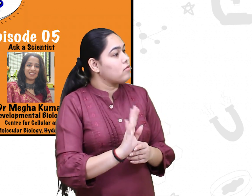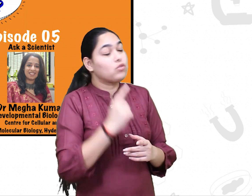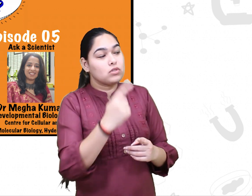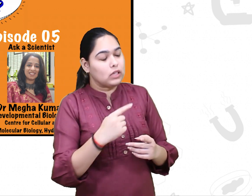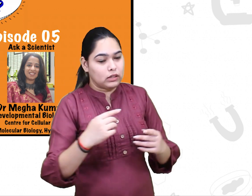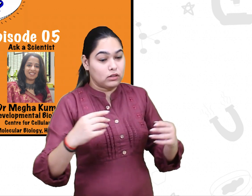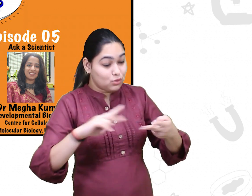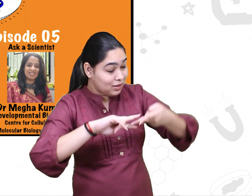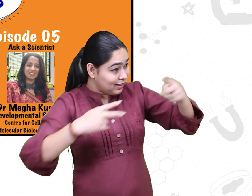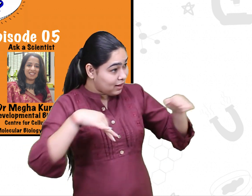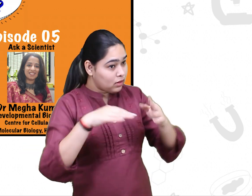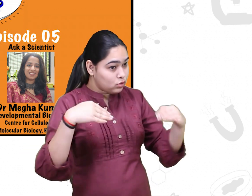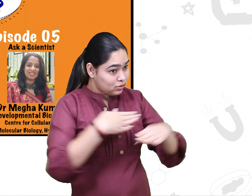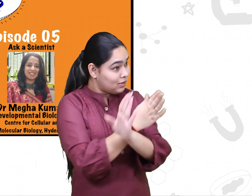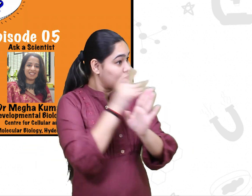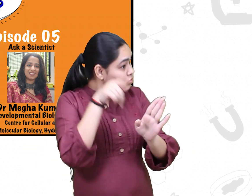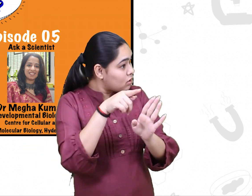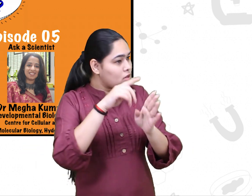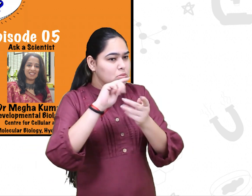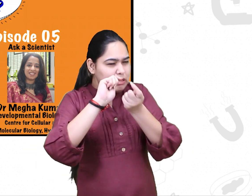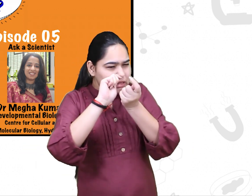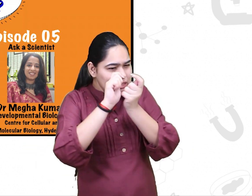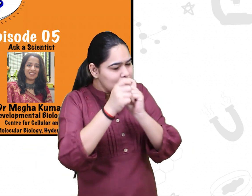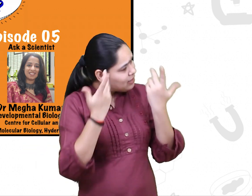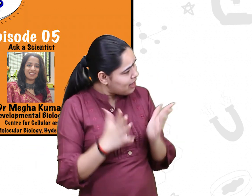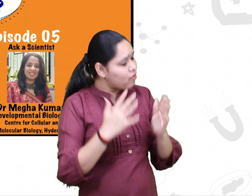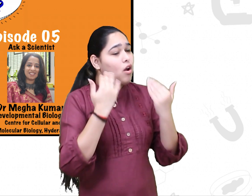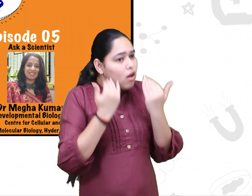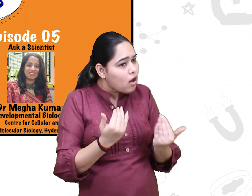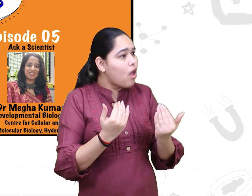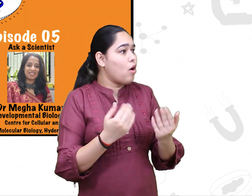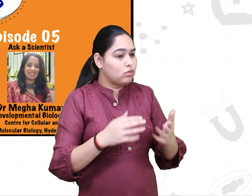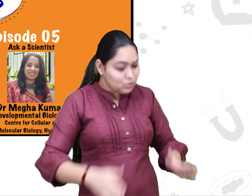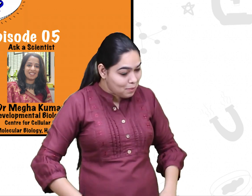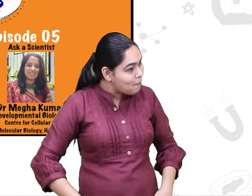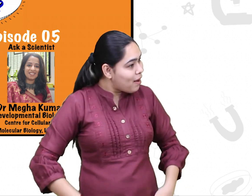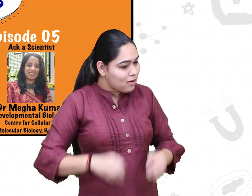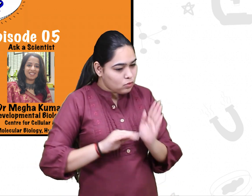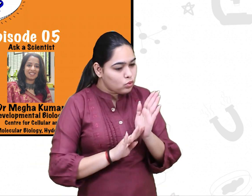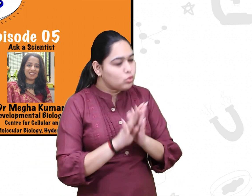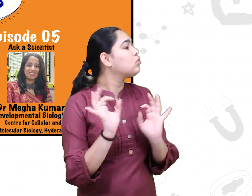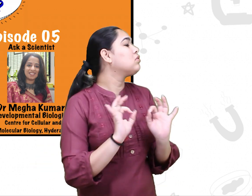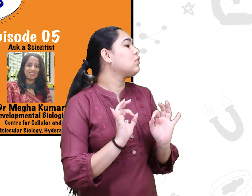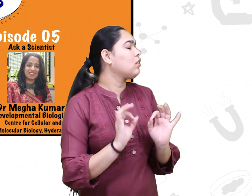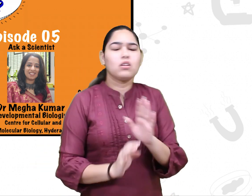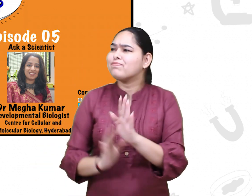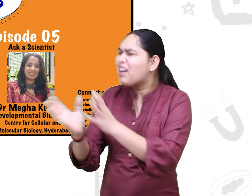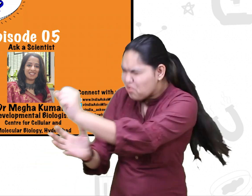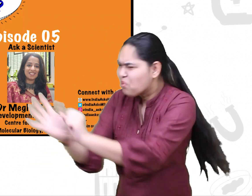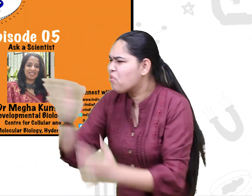found that ancient snakes like pythons start developing legs when they are just embryos, and